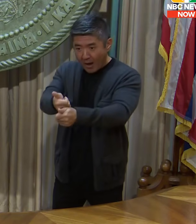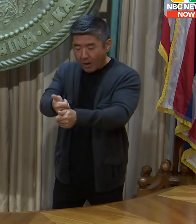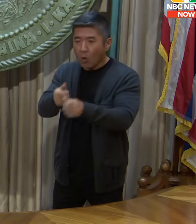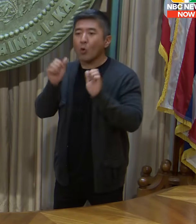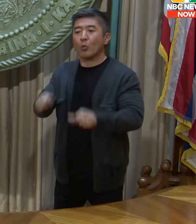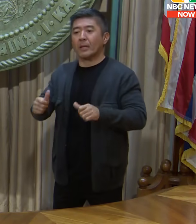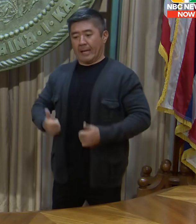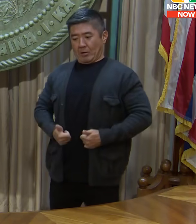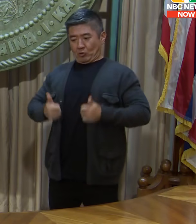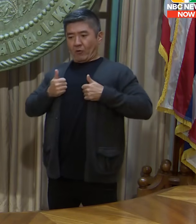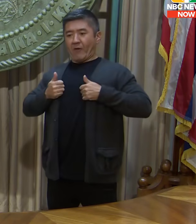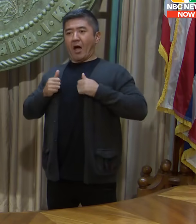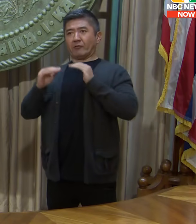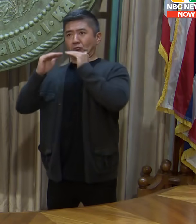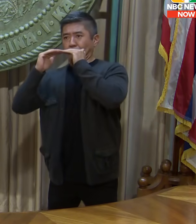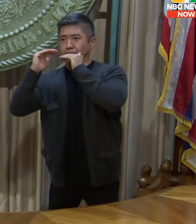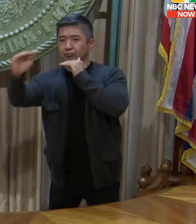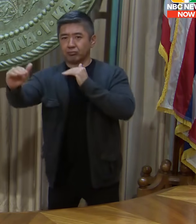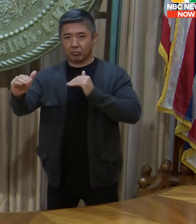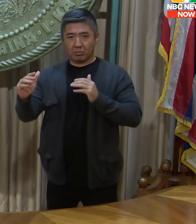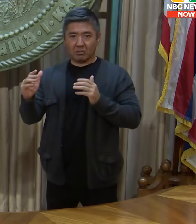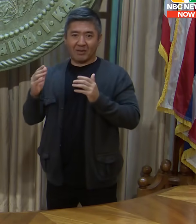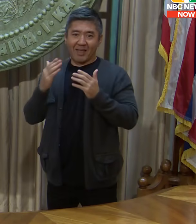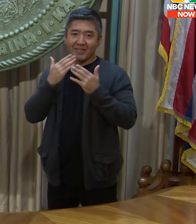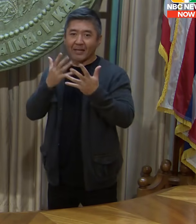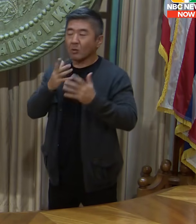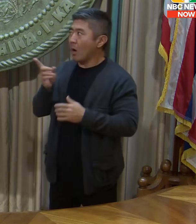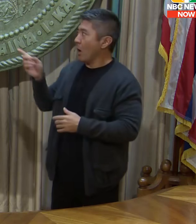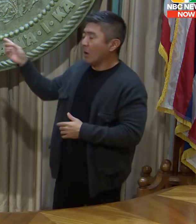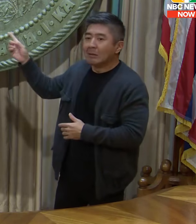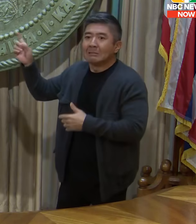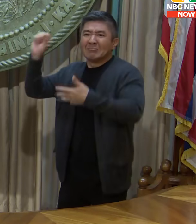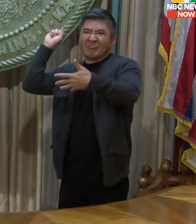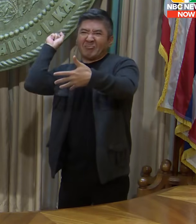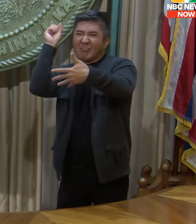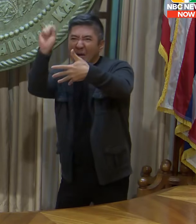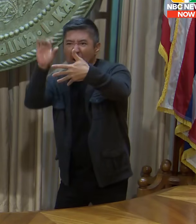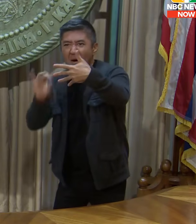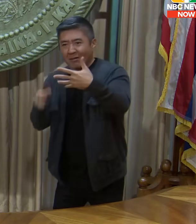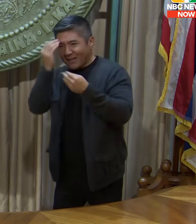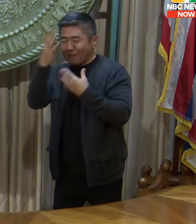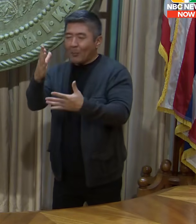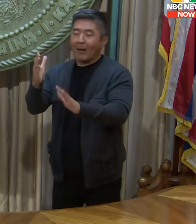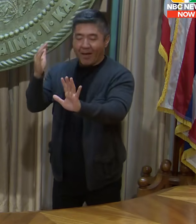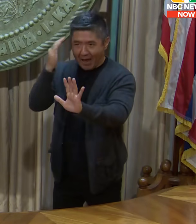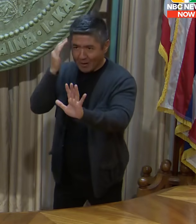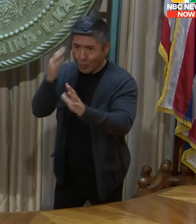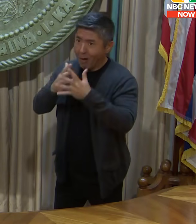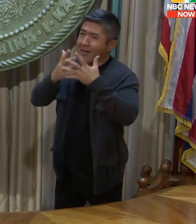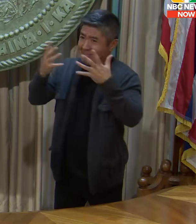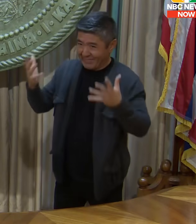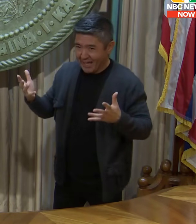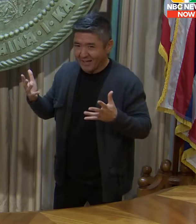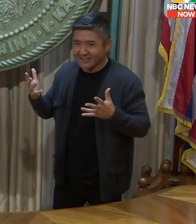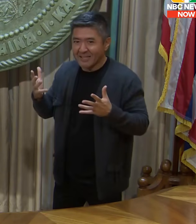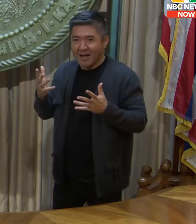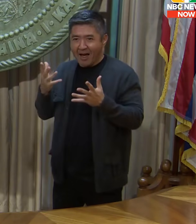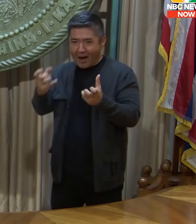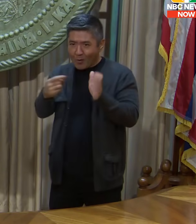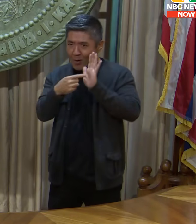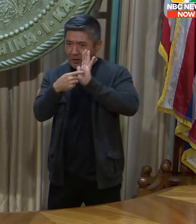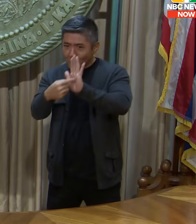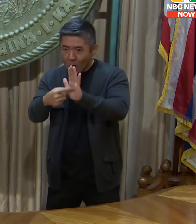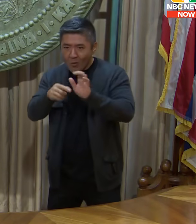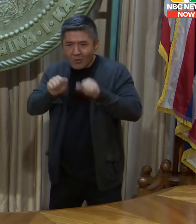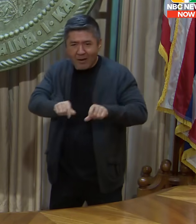again, thank you very much. There's a lot of data there, I know, but I wanted to make sure people knew that we were working on the testing side. We can test now